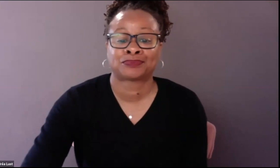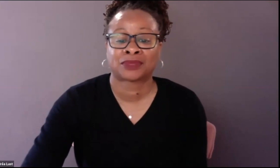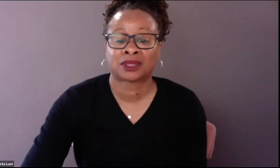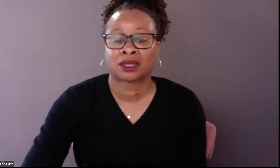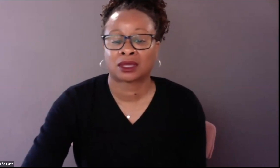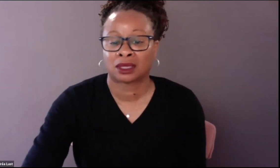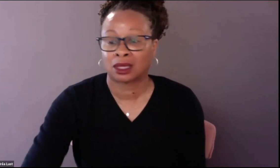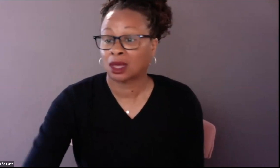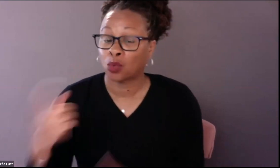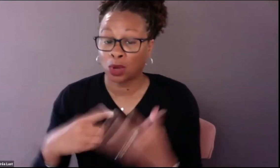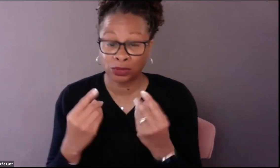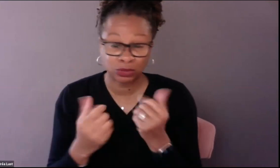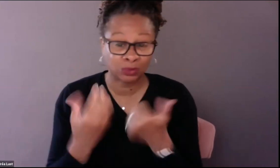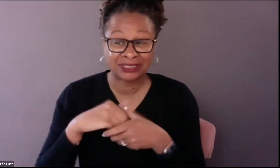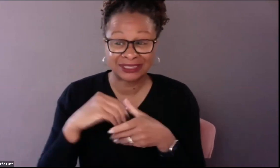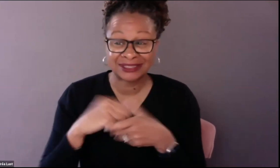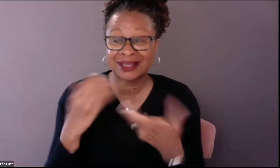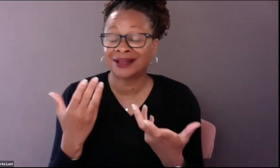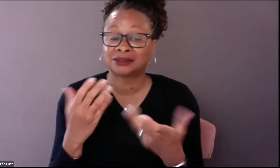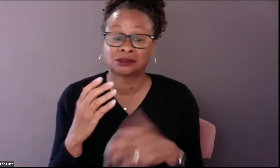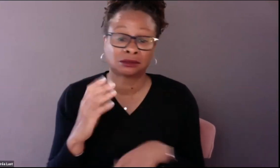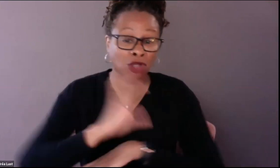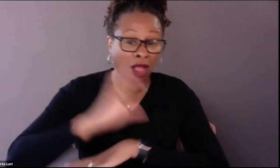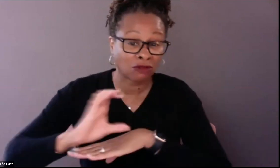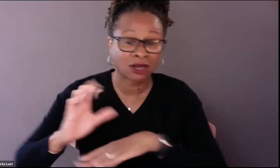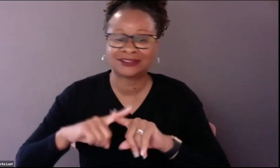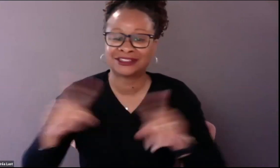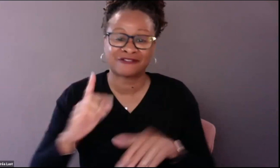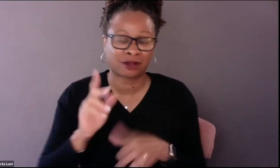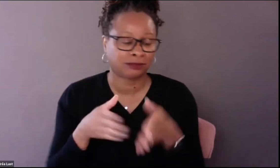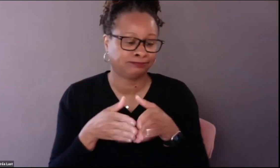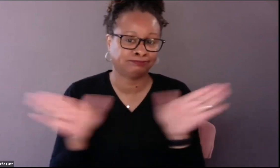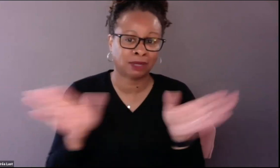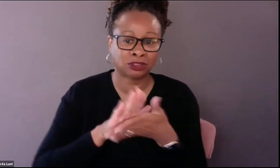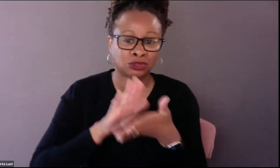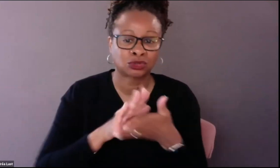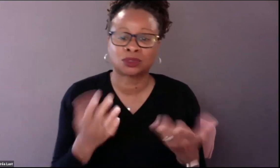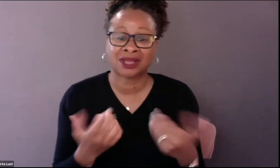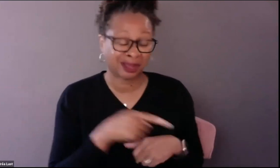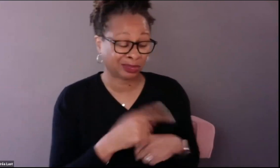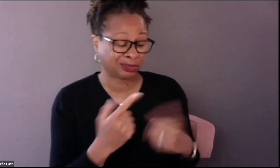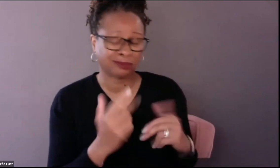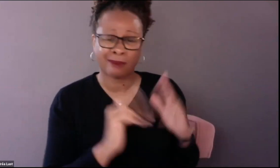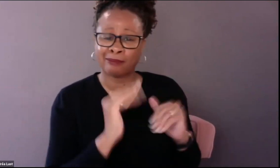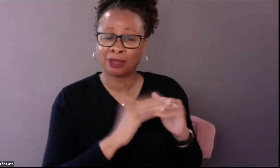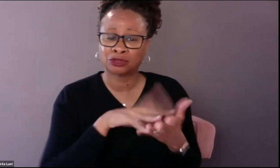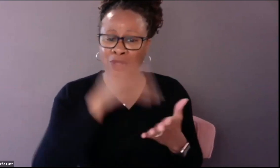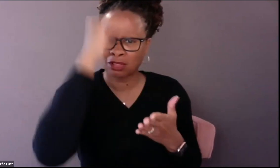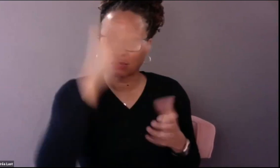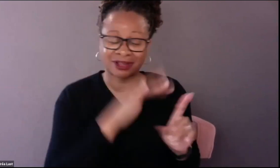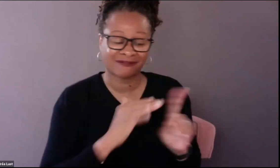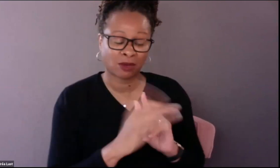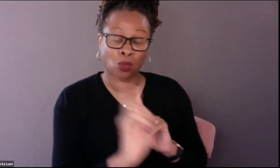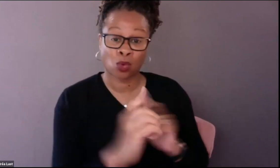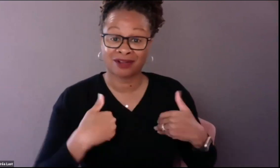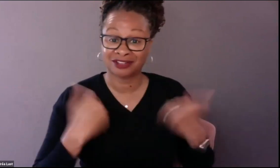Colorado, mostly within Denver Public Schools, we are building learning environments where youth can engage in arts